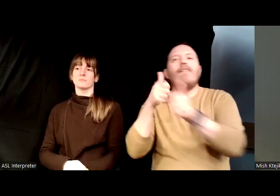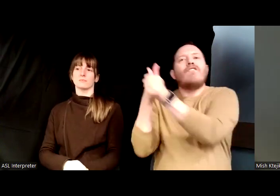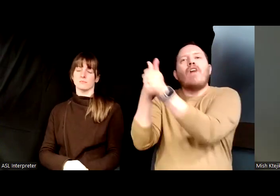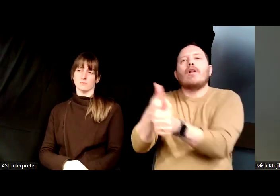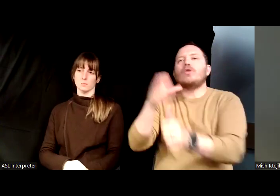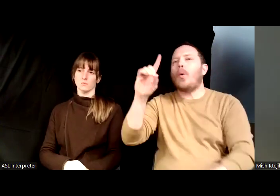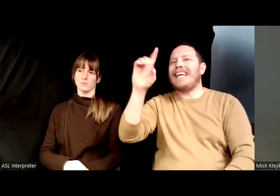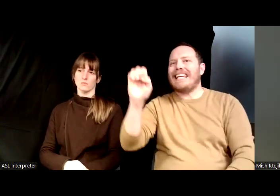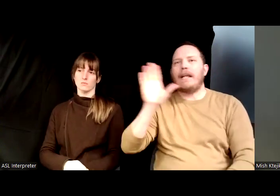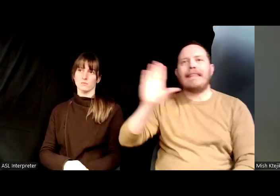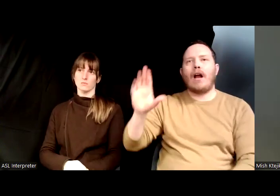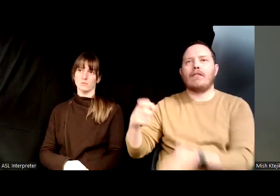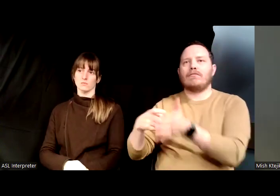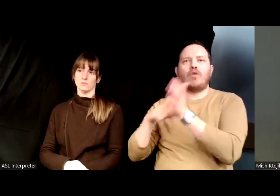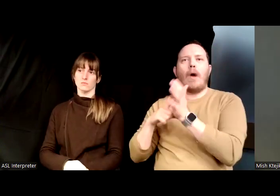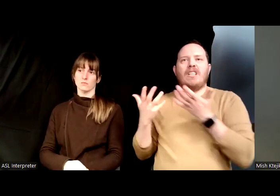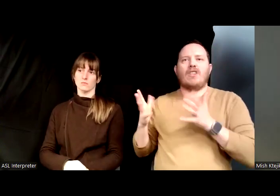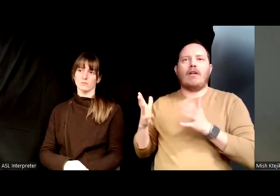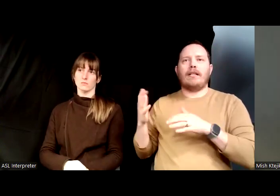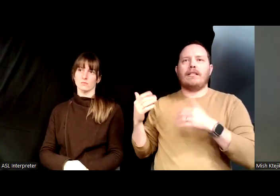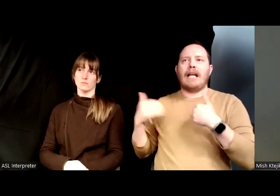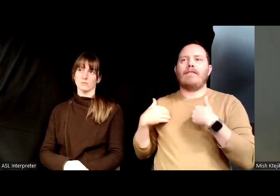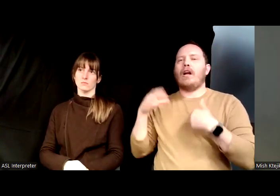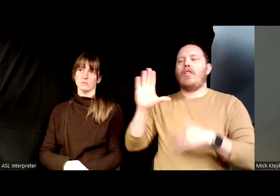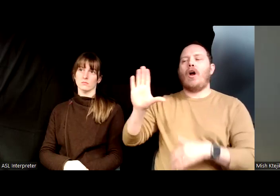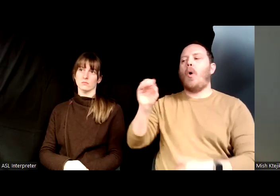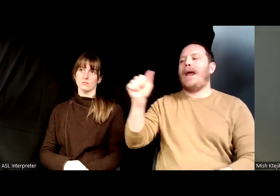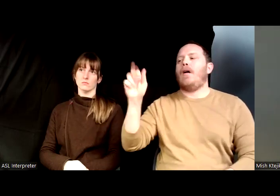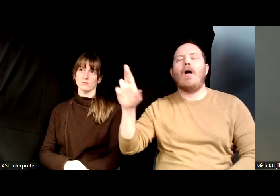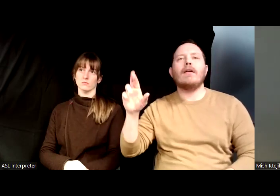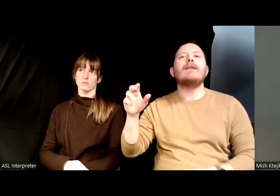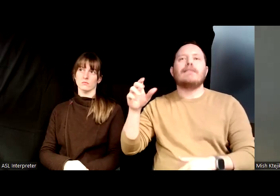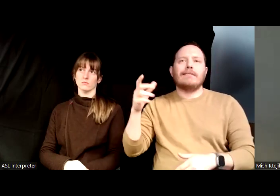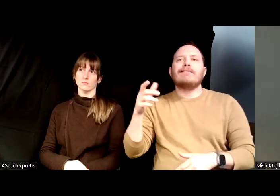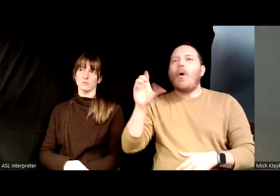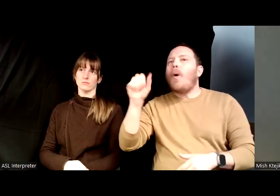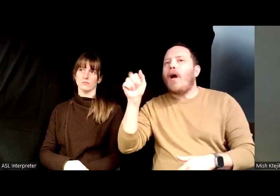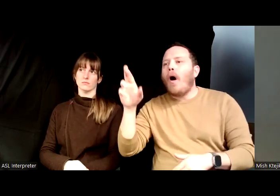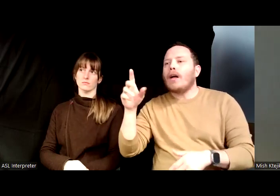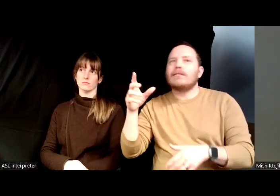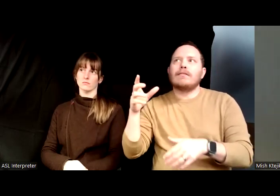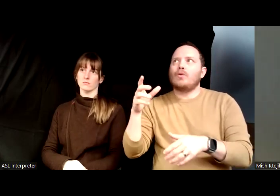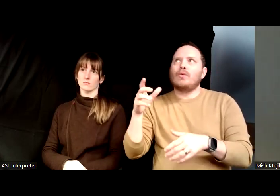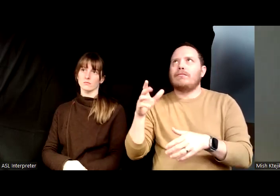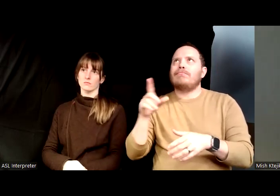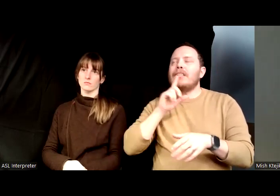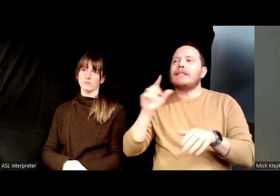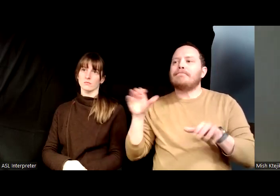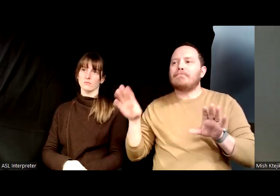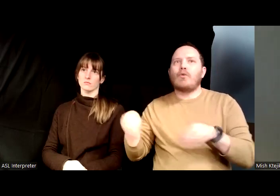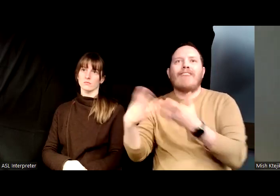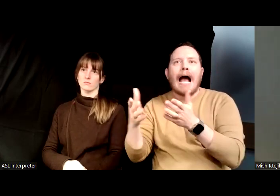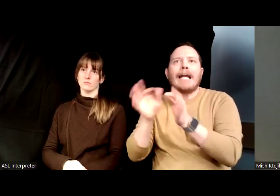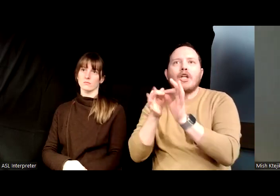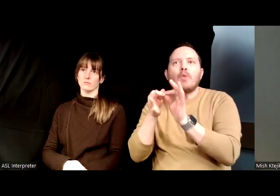So right now, that rule, how it's set up right now, it just follows ODE requirements, that's all. So that's there's an OAR that has, I